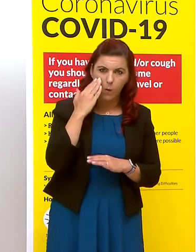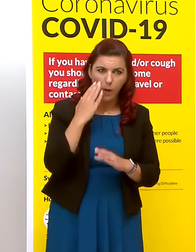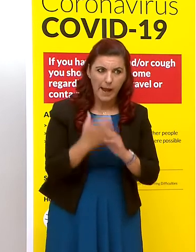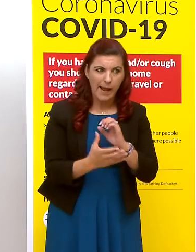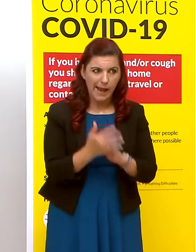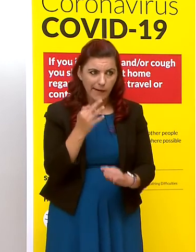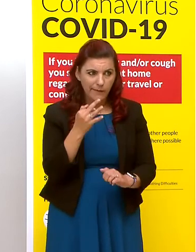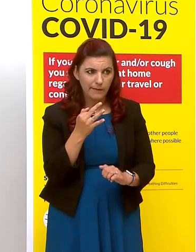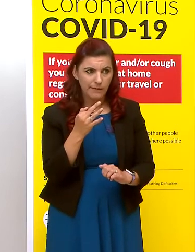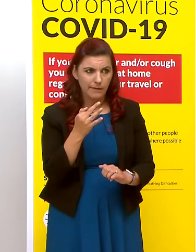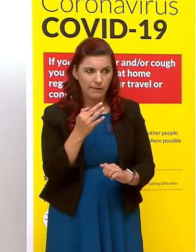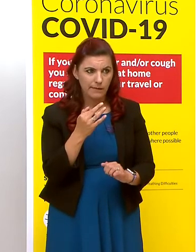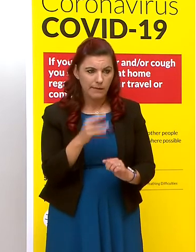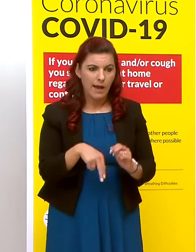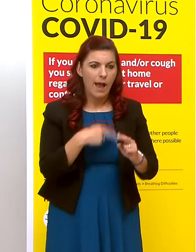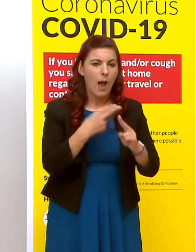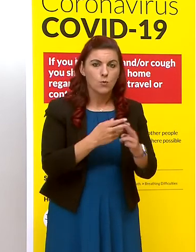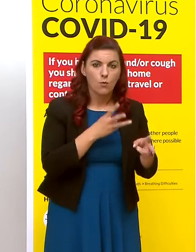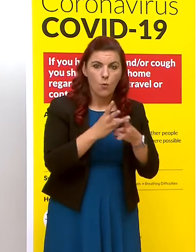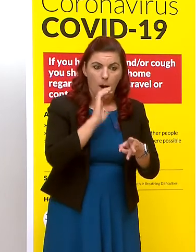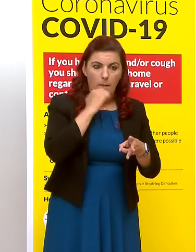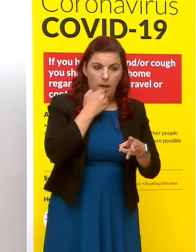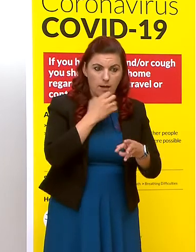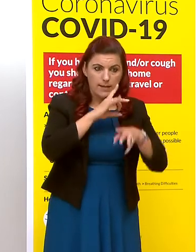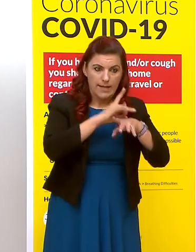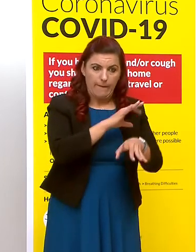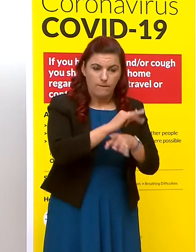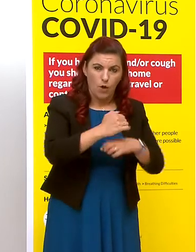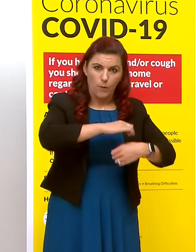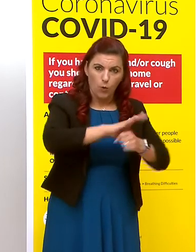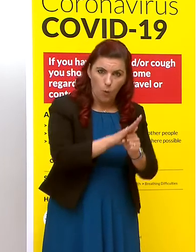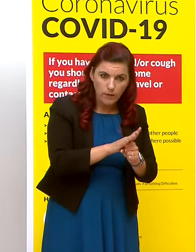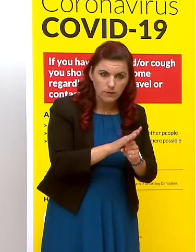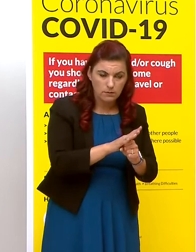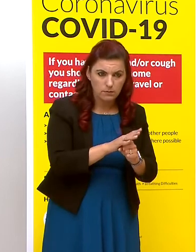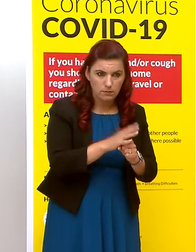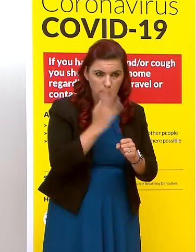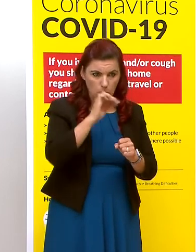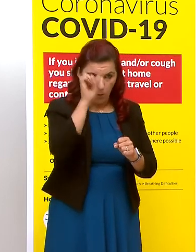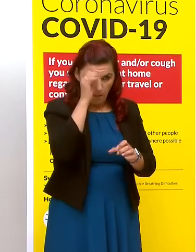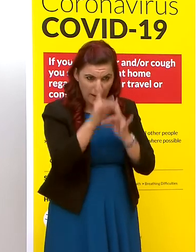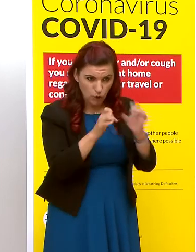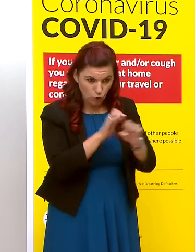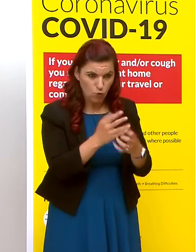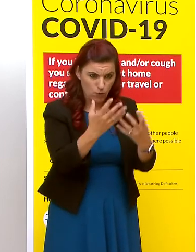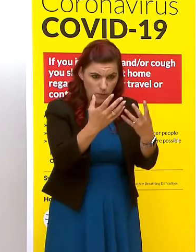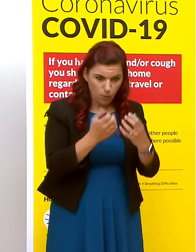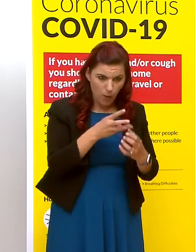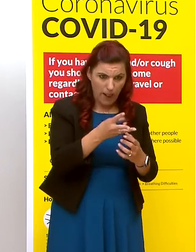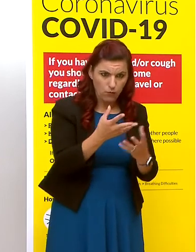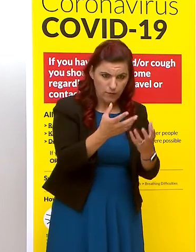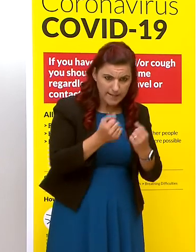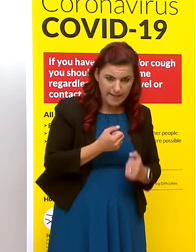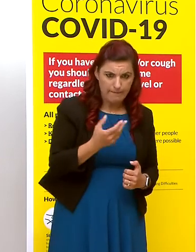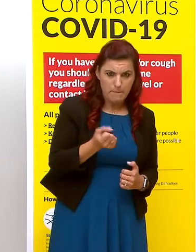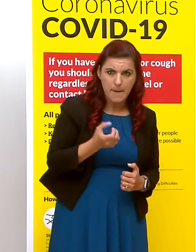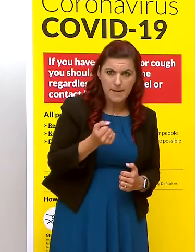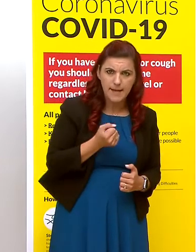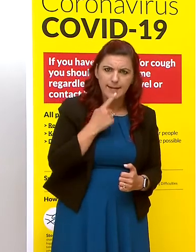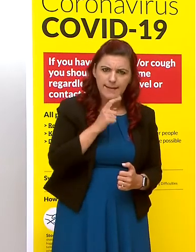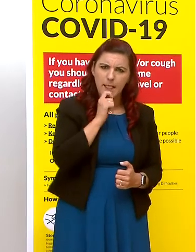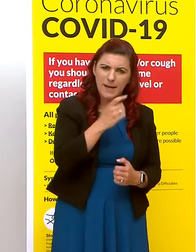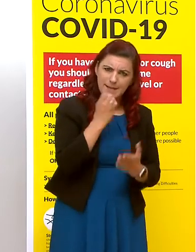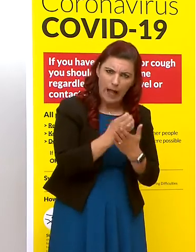have to go off work for a COVID-related illness, that they are entitled to the COVID payments and what their entitlements are.